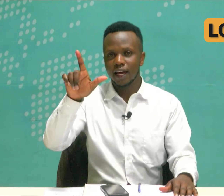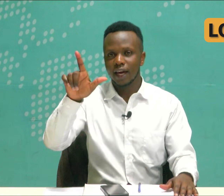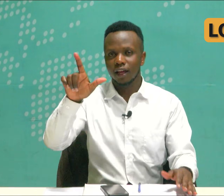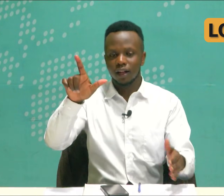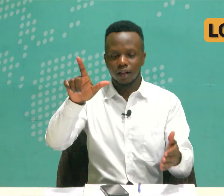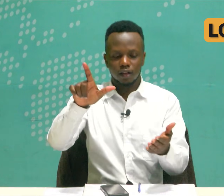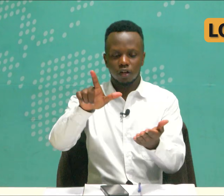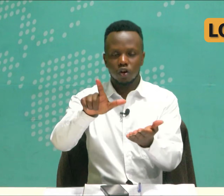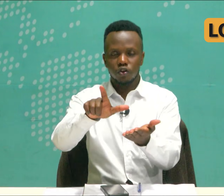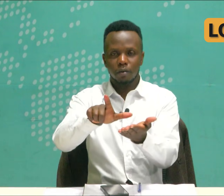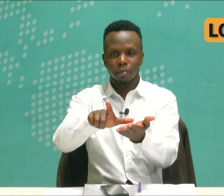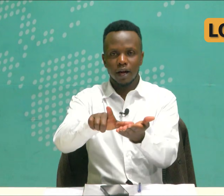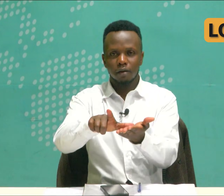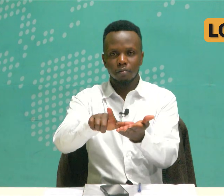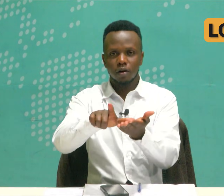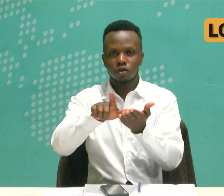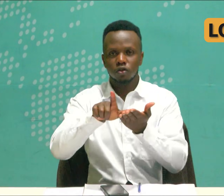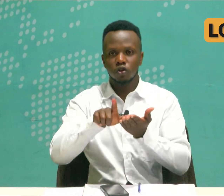L on your palm. Loan.